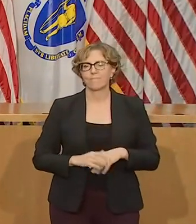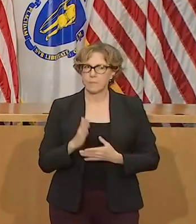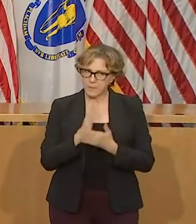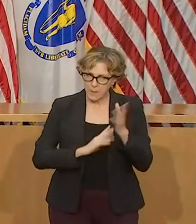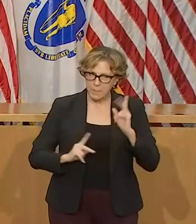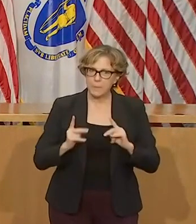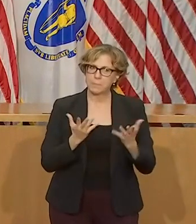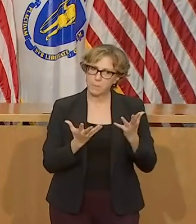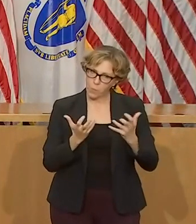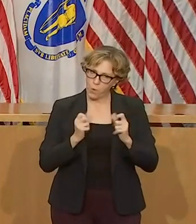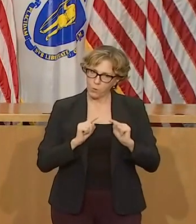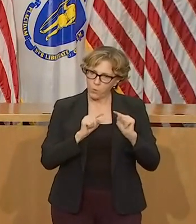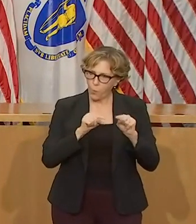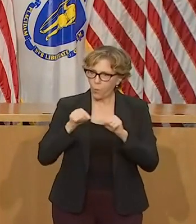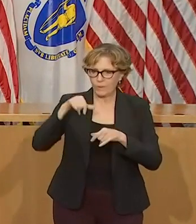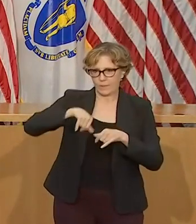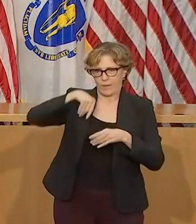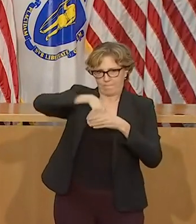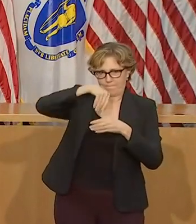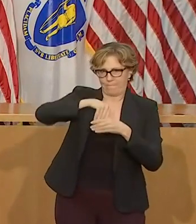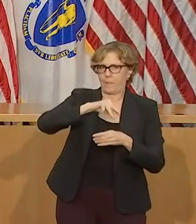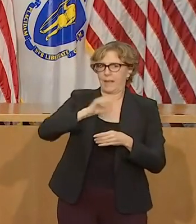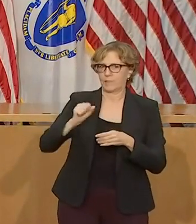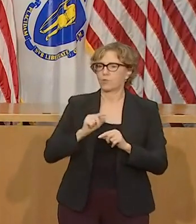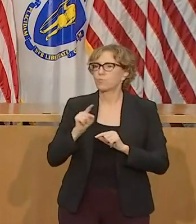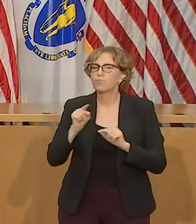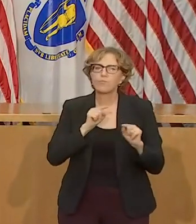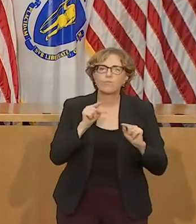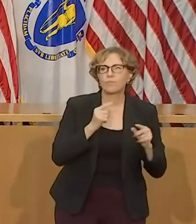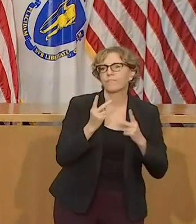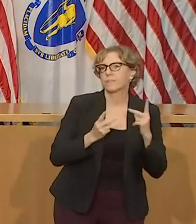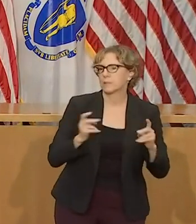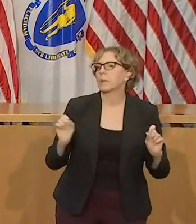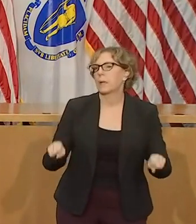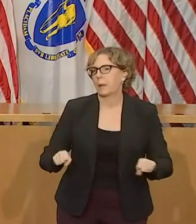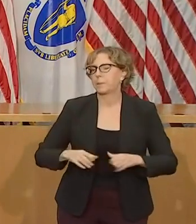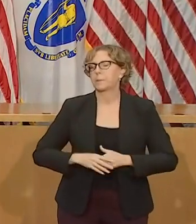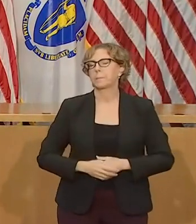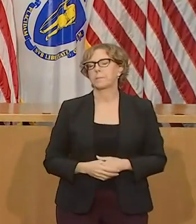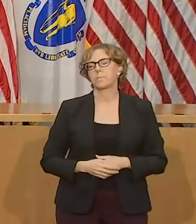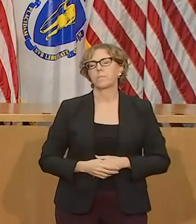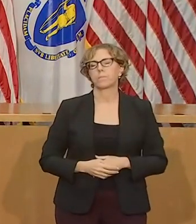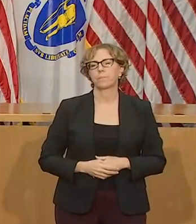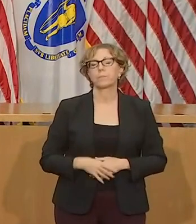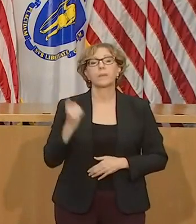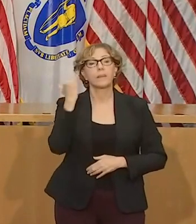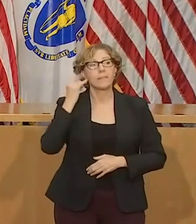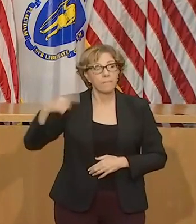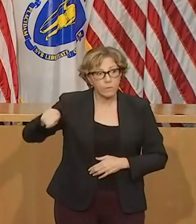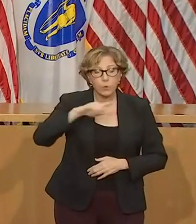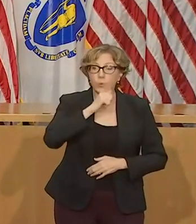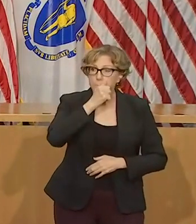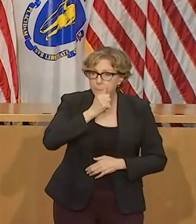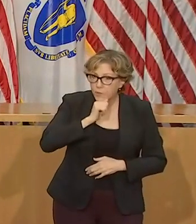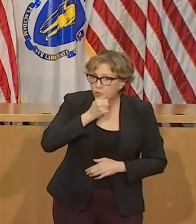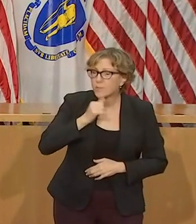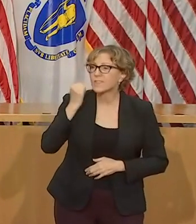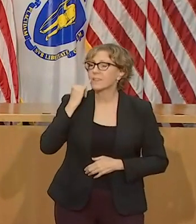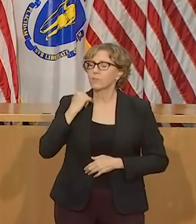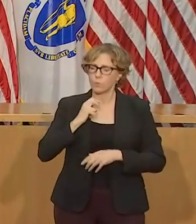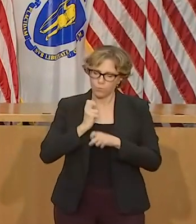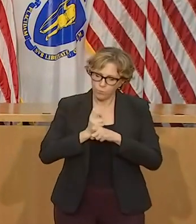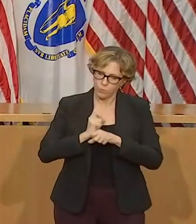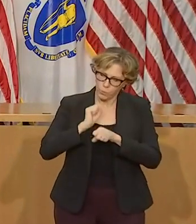in our great state. And we've proven that with some changes, a lot of patience and hard work, we can reopen